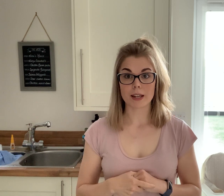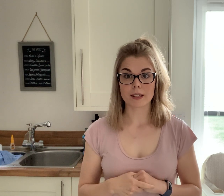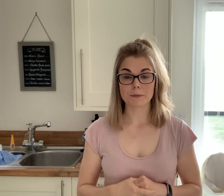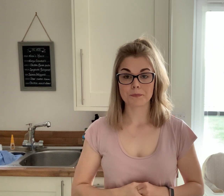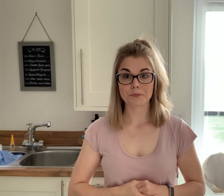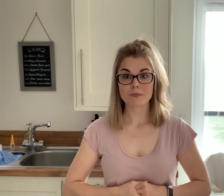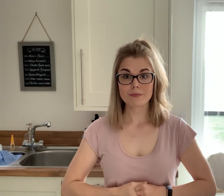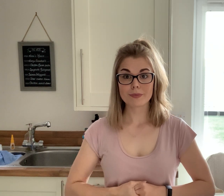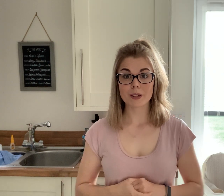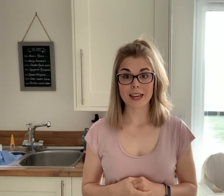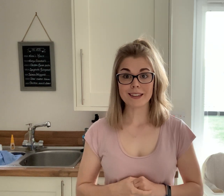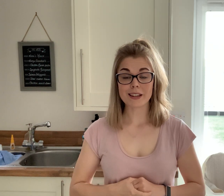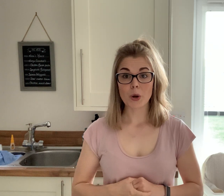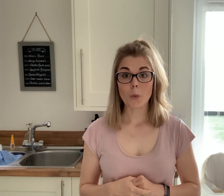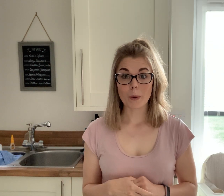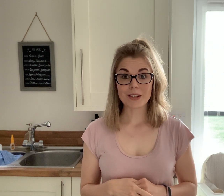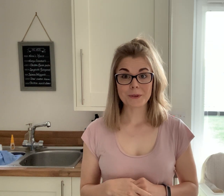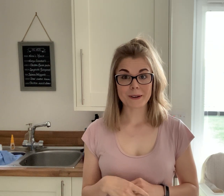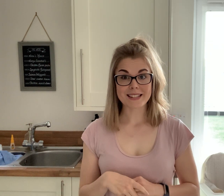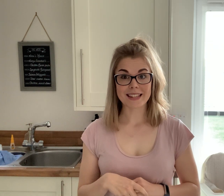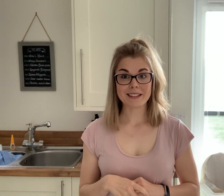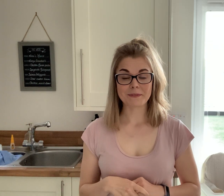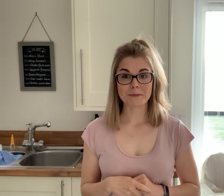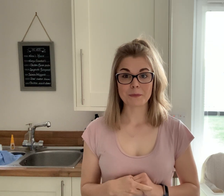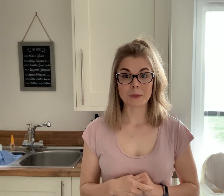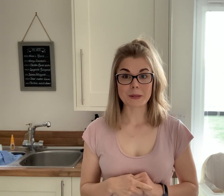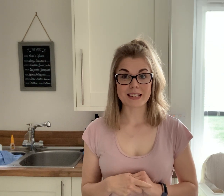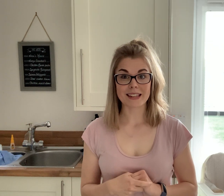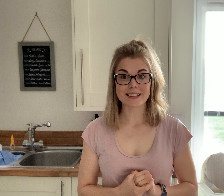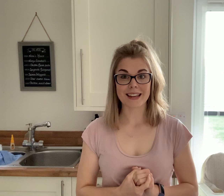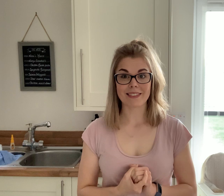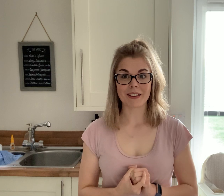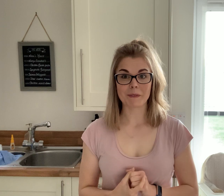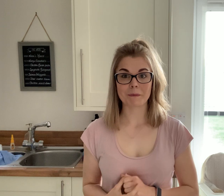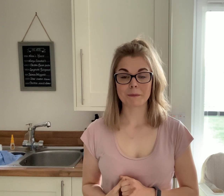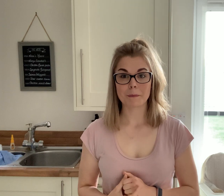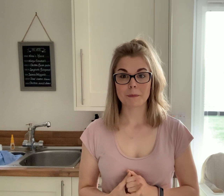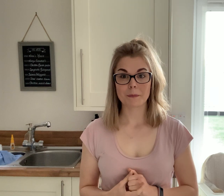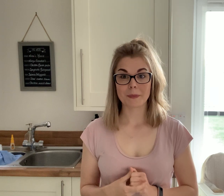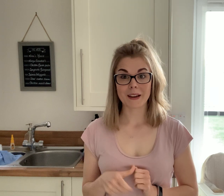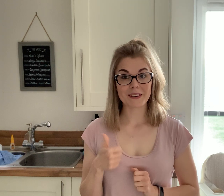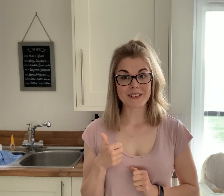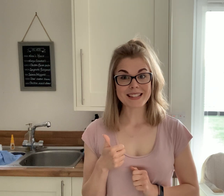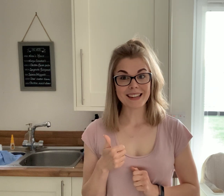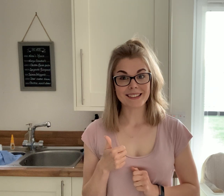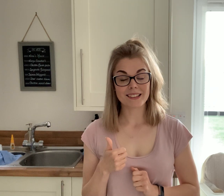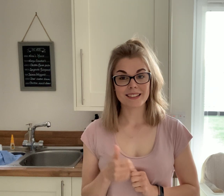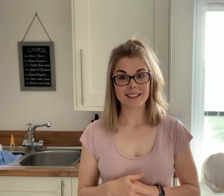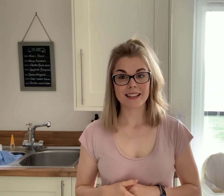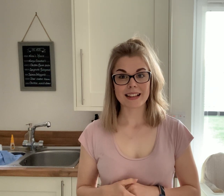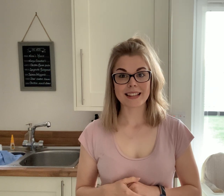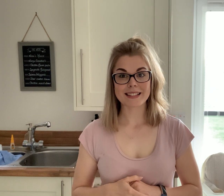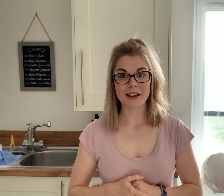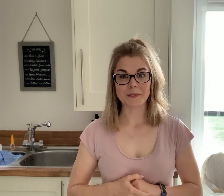like. Okay when you're ready we'll sing it together. Are you ready? Let's go.